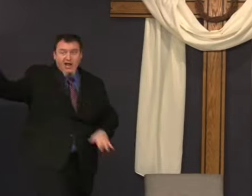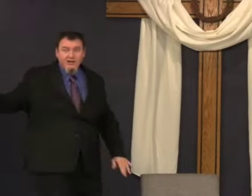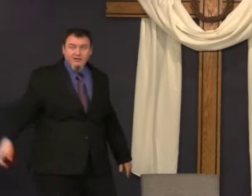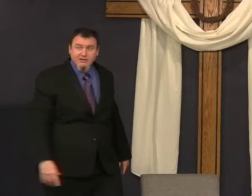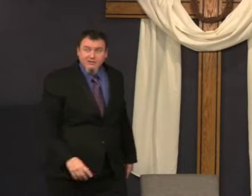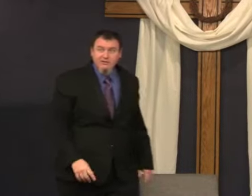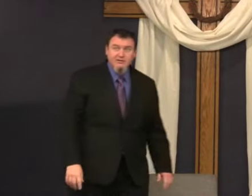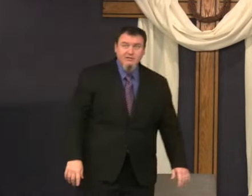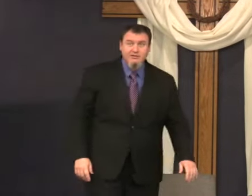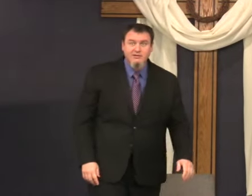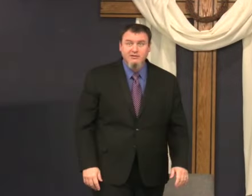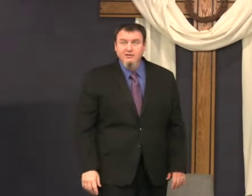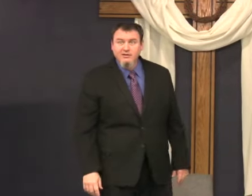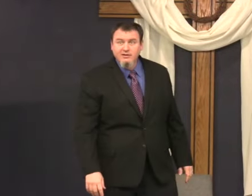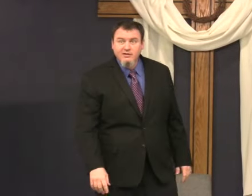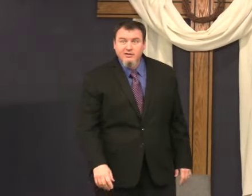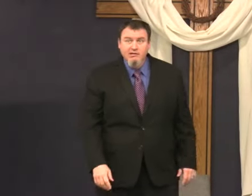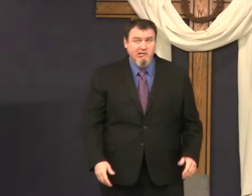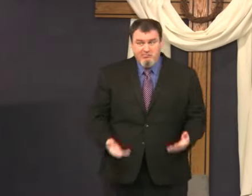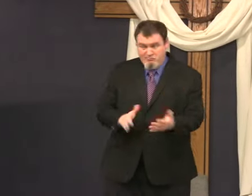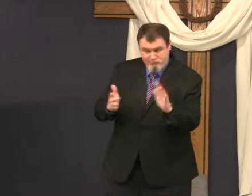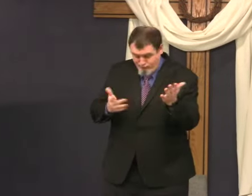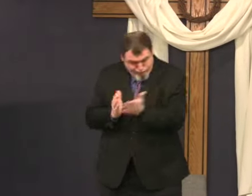going through the midst of them. So he escaped